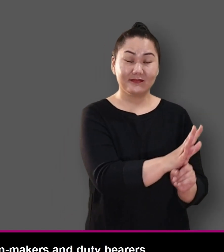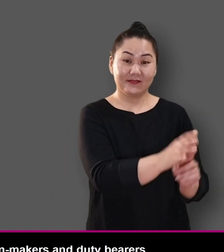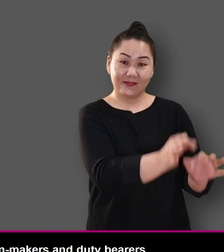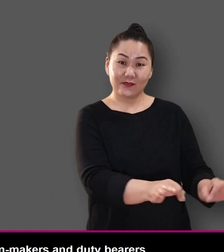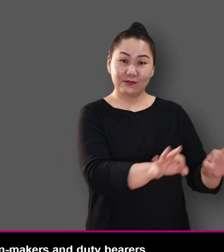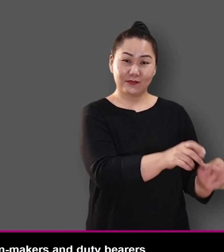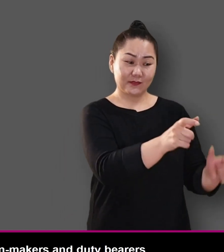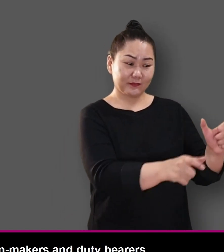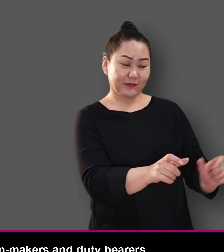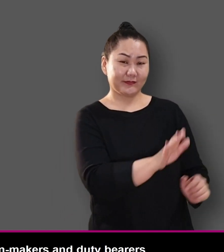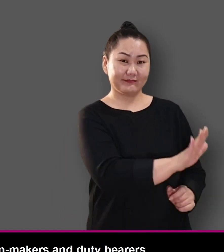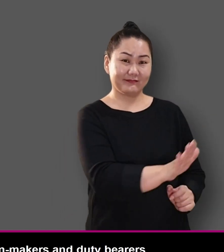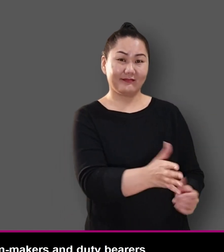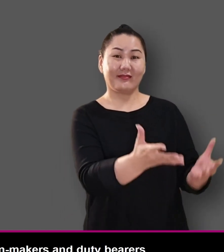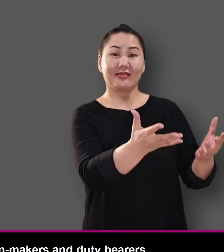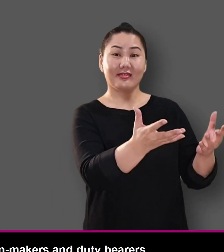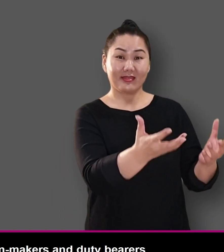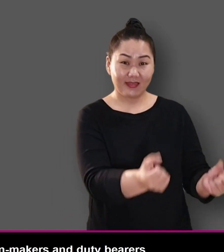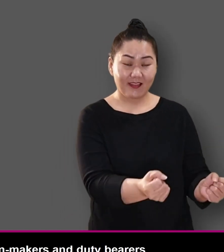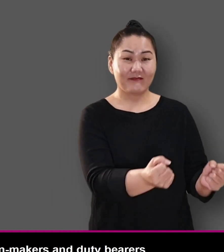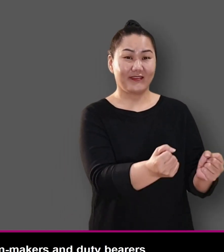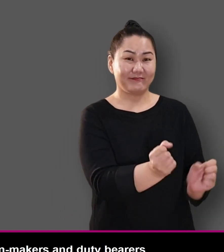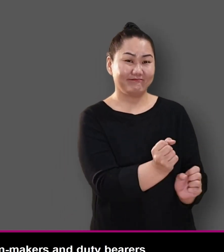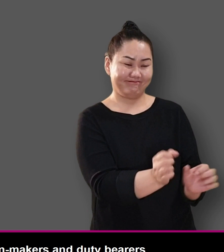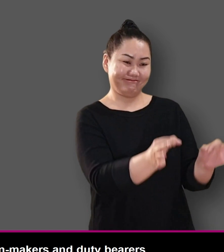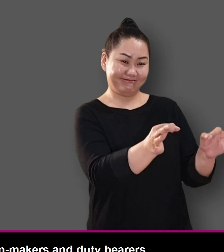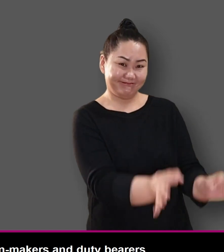We influence decision makers and duty bearers